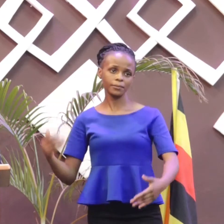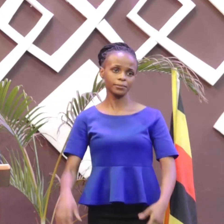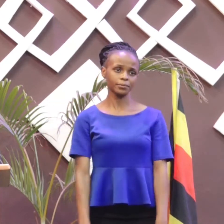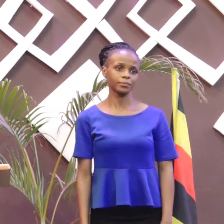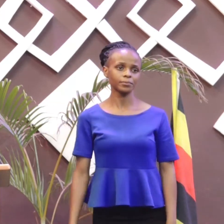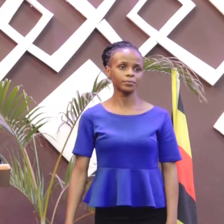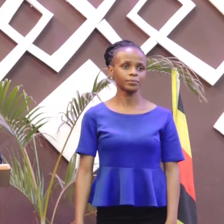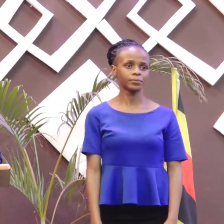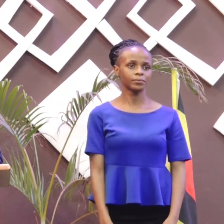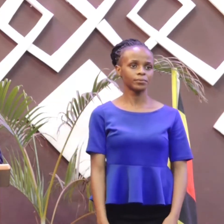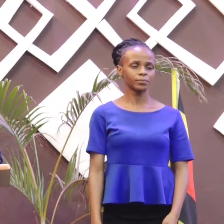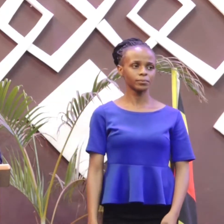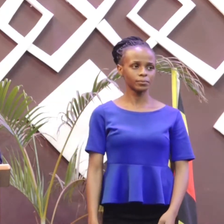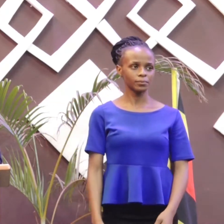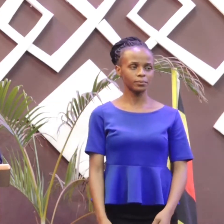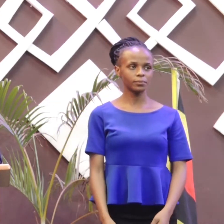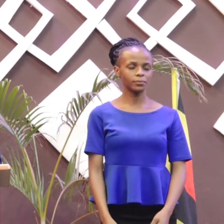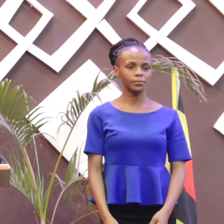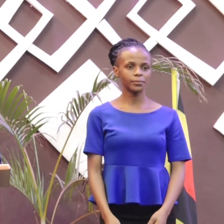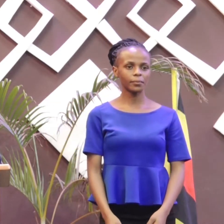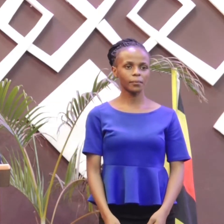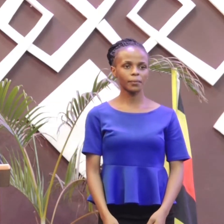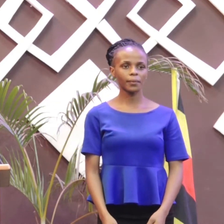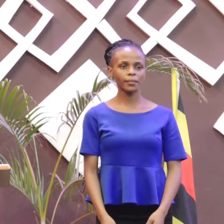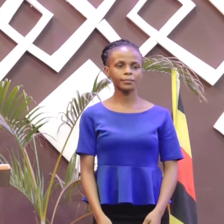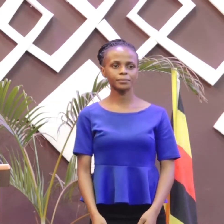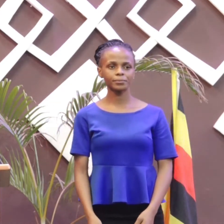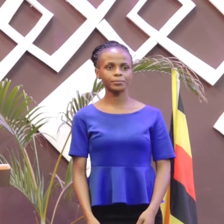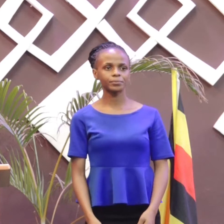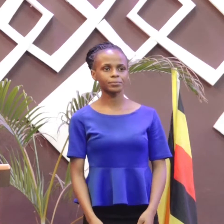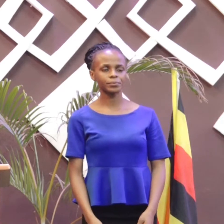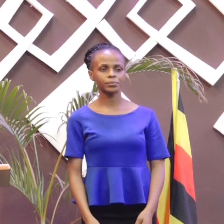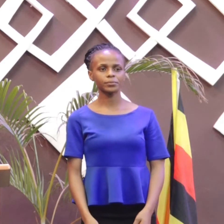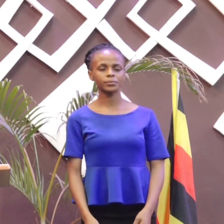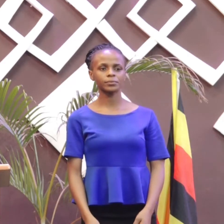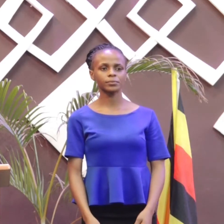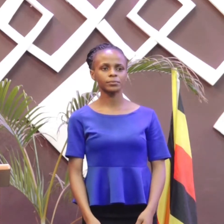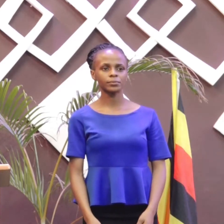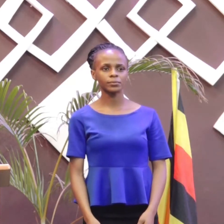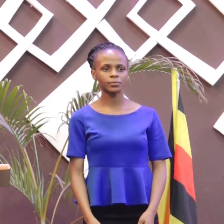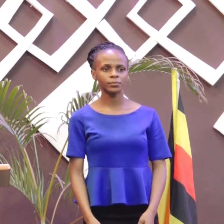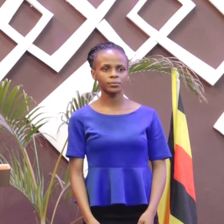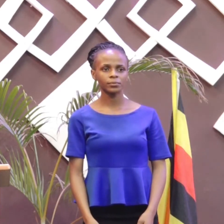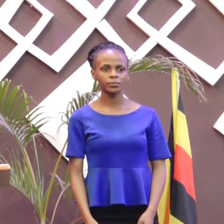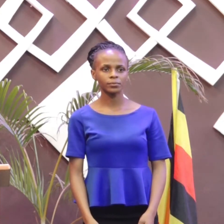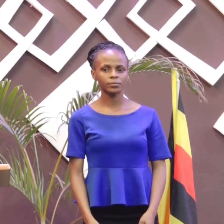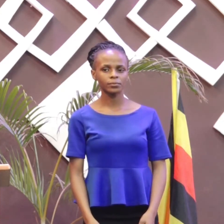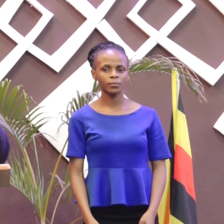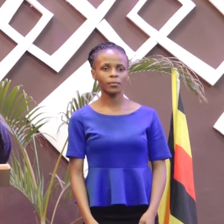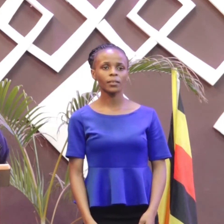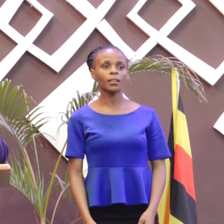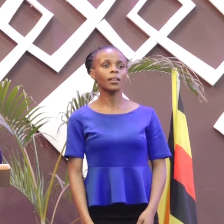omulembe gwa Yoswa guno gwali gusaamu ekitiibwa omulembe guli ogwaliwo nga ogwa Yoswa